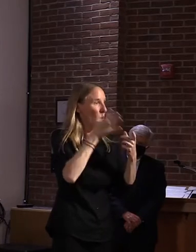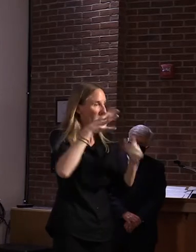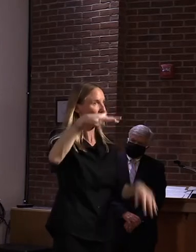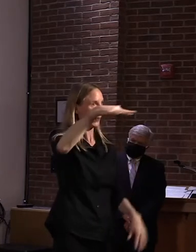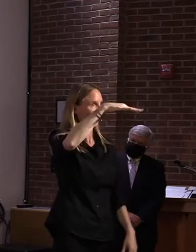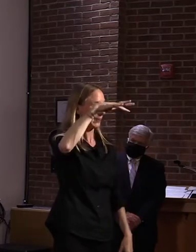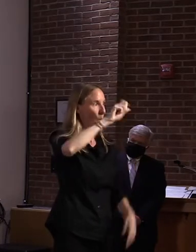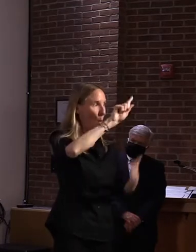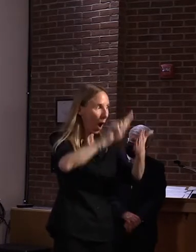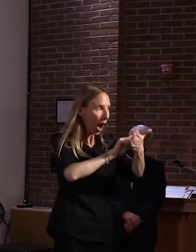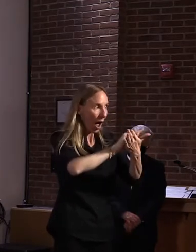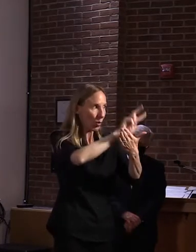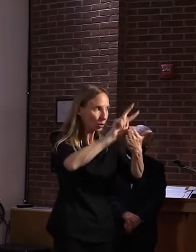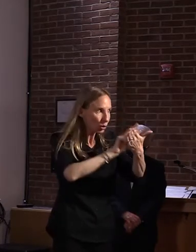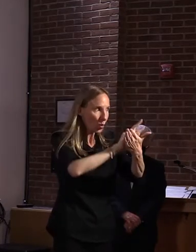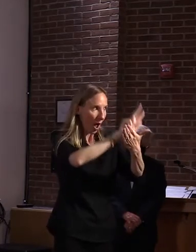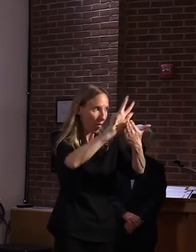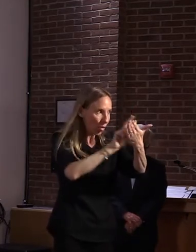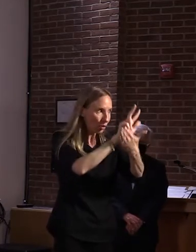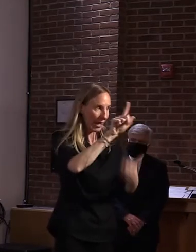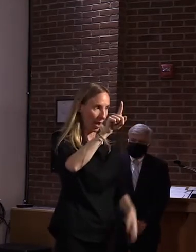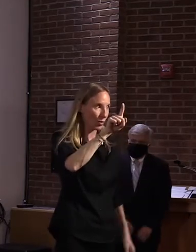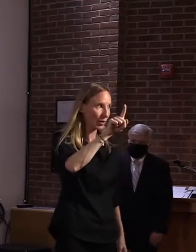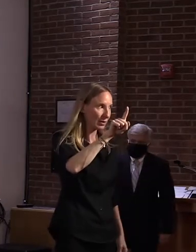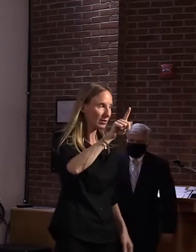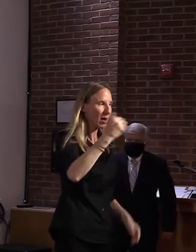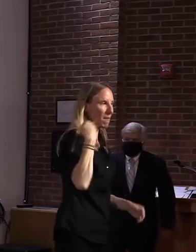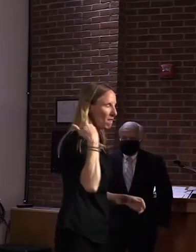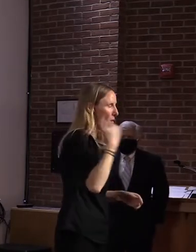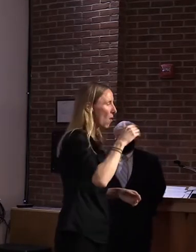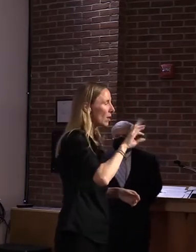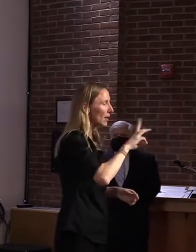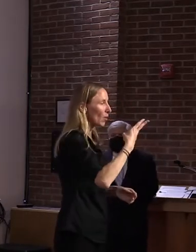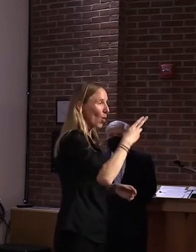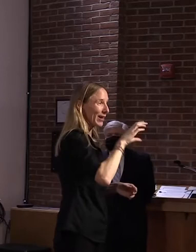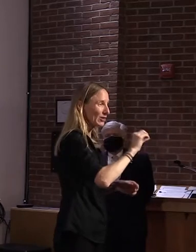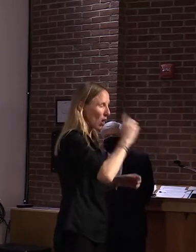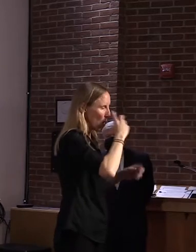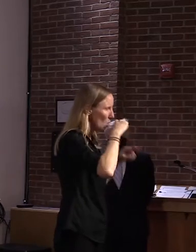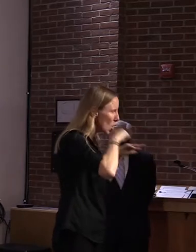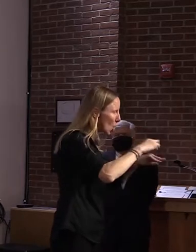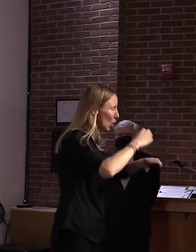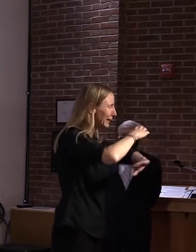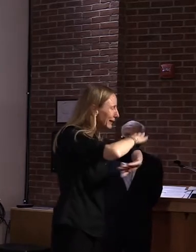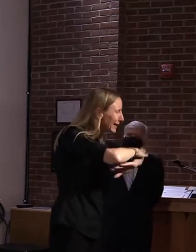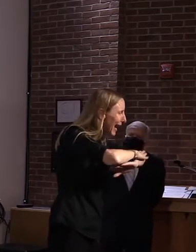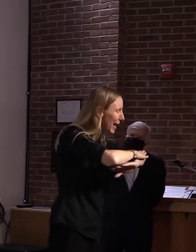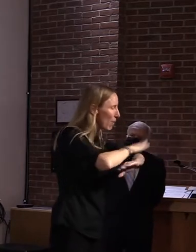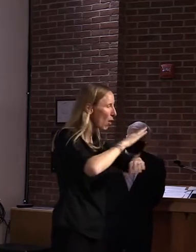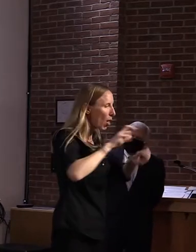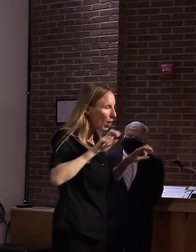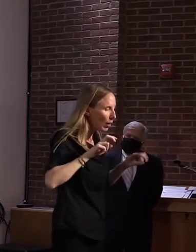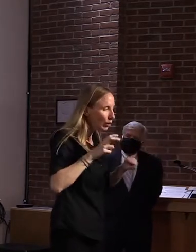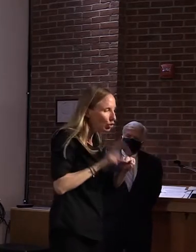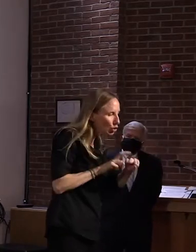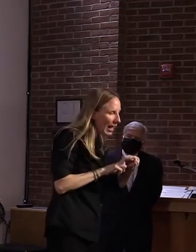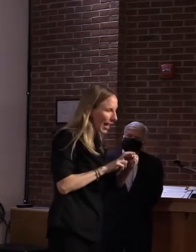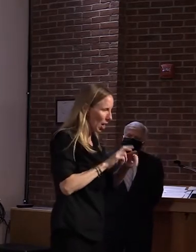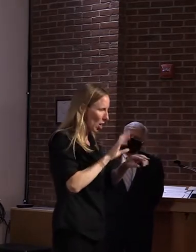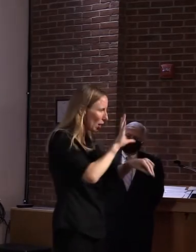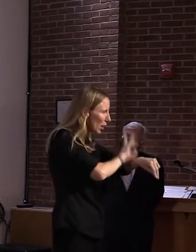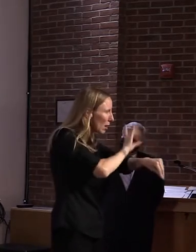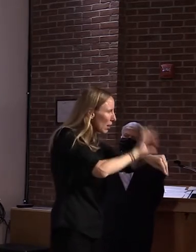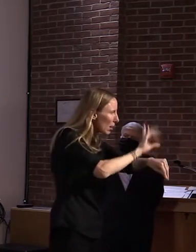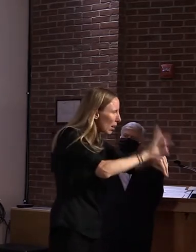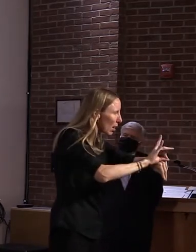They were more focused on surfaces and things of that sort. Their whole goal is just through this letter to illuminate